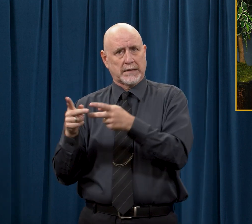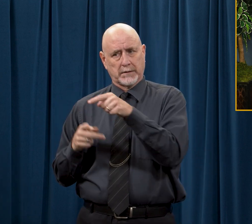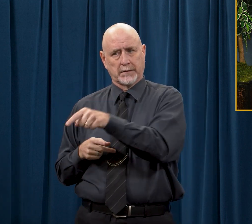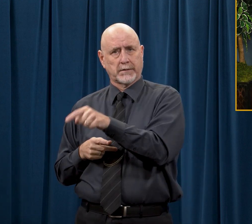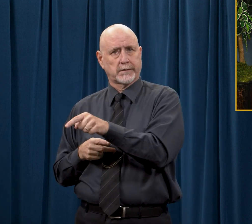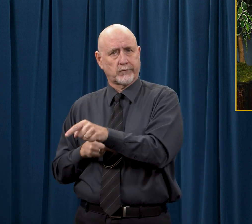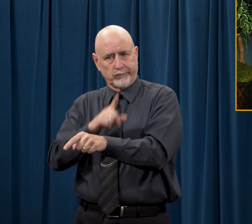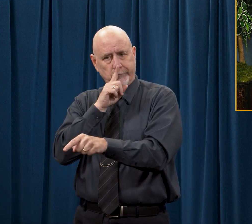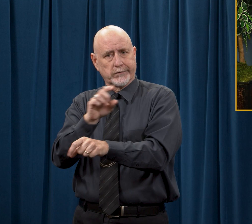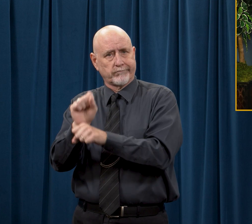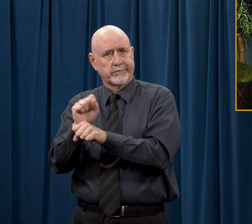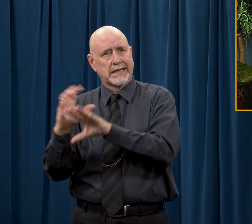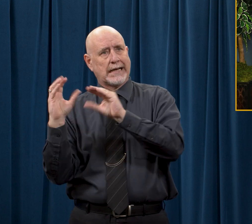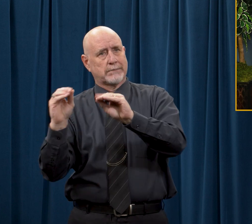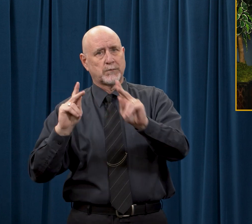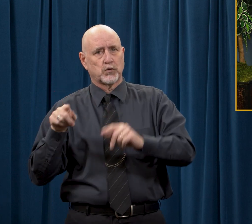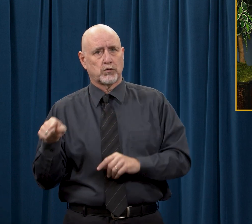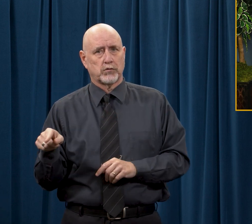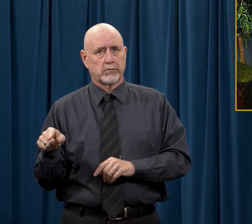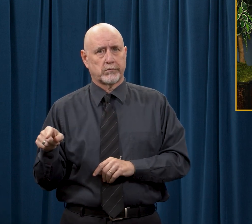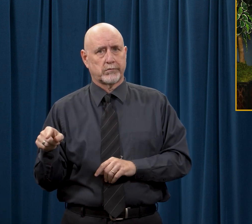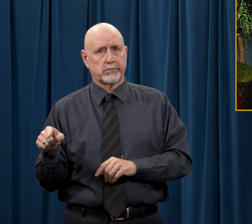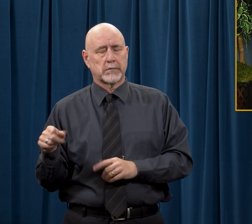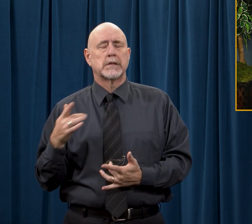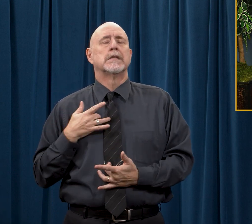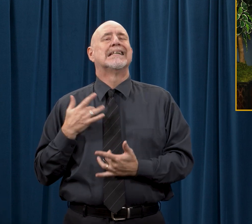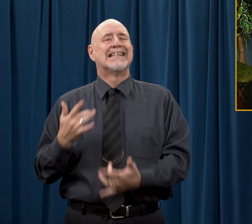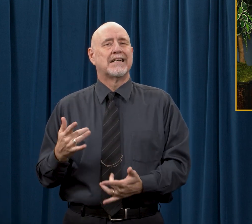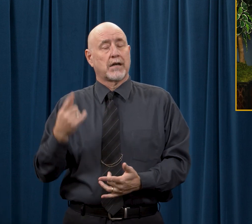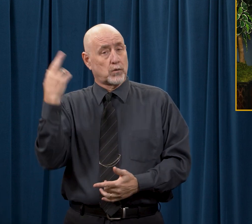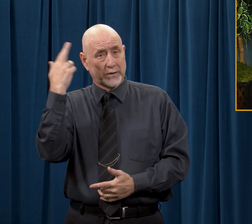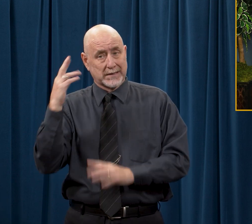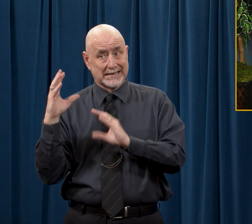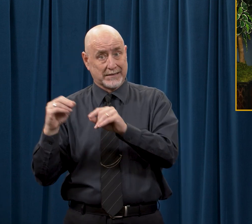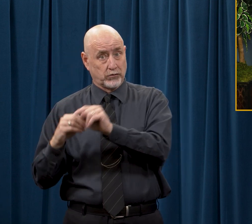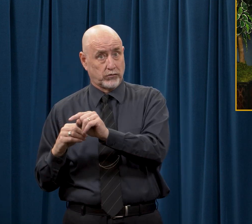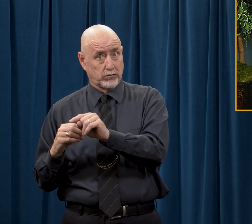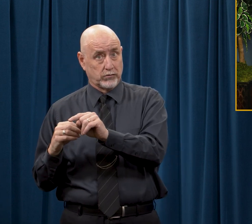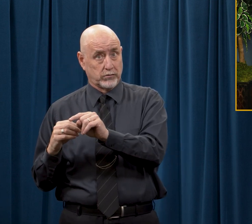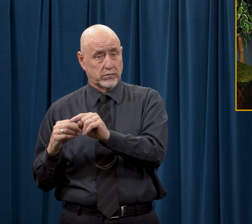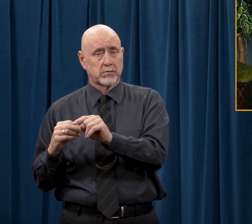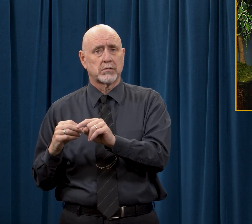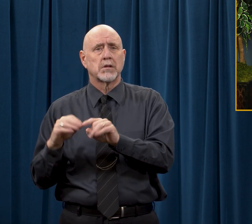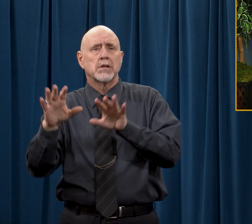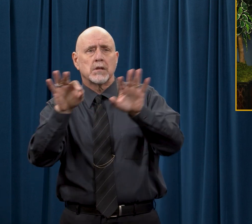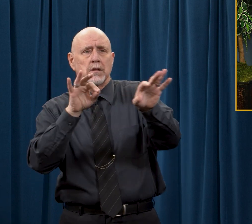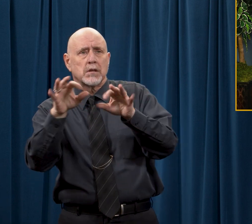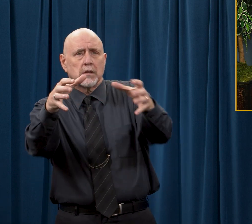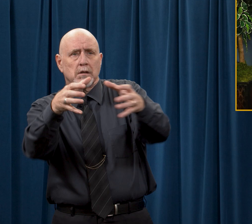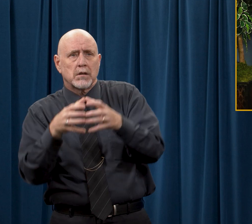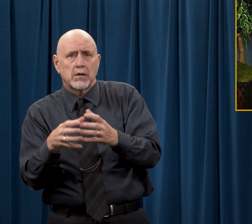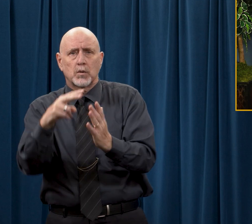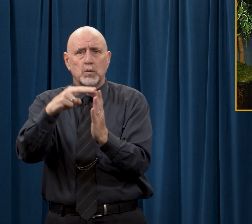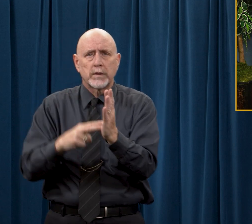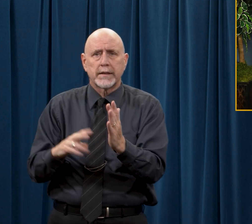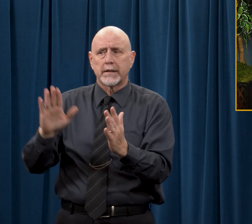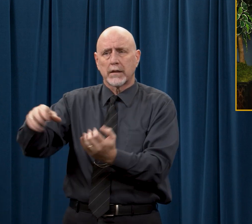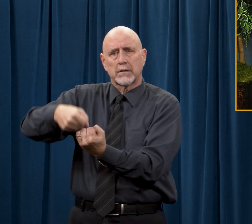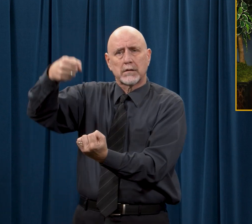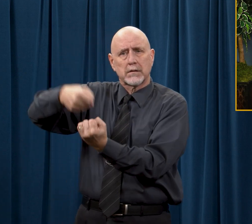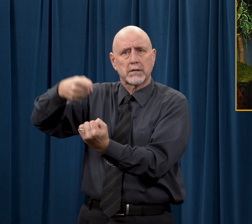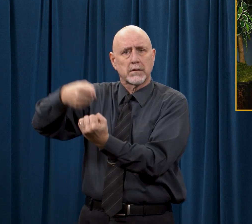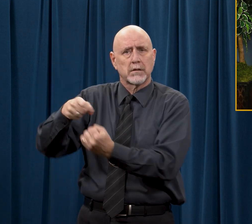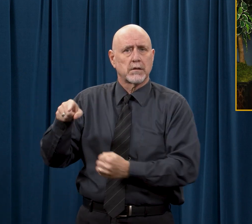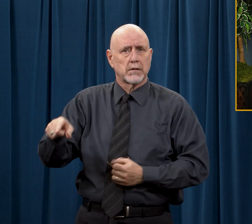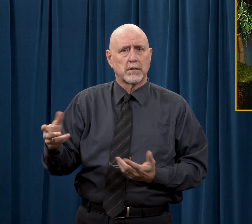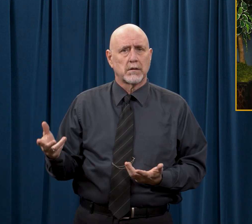virtually the only organization that educated people, and usually it was for the purpose of having a select few read